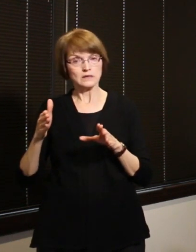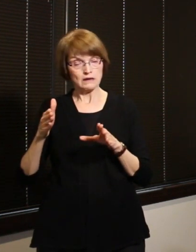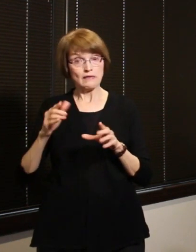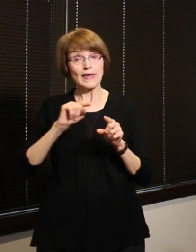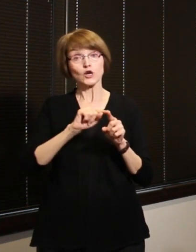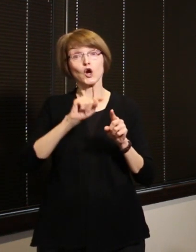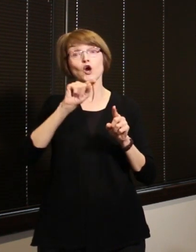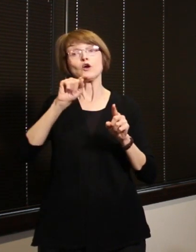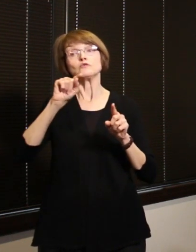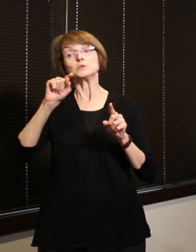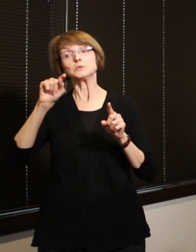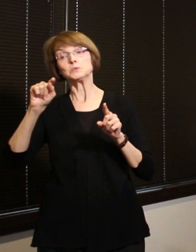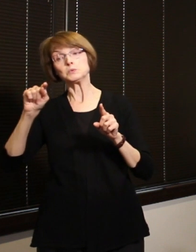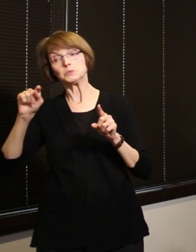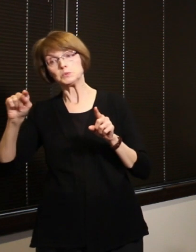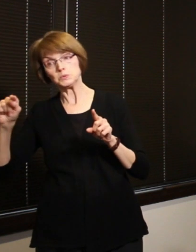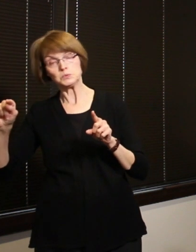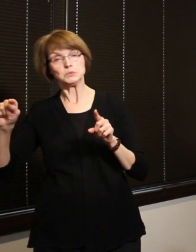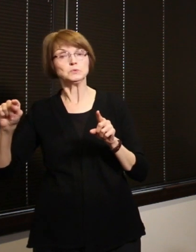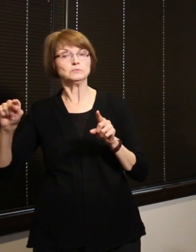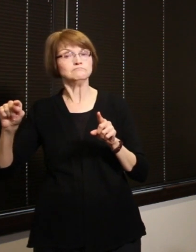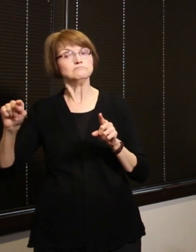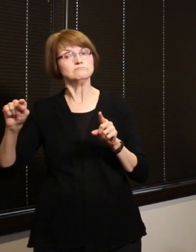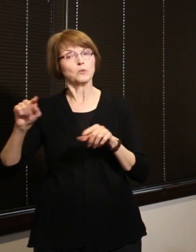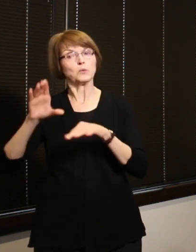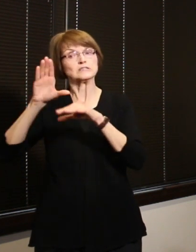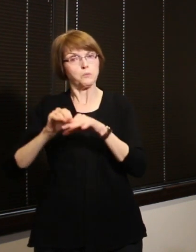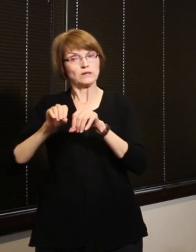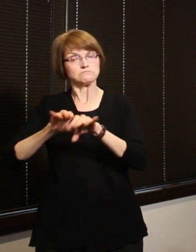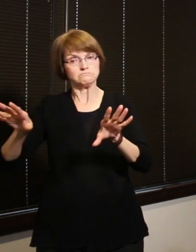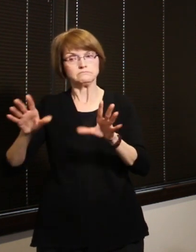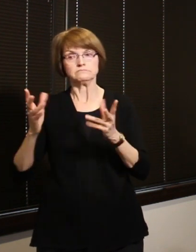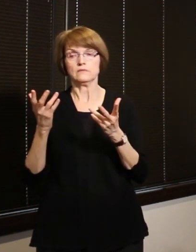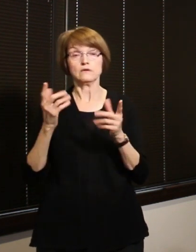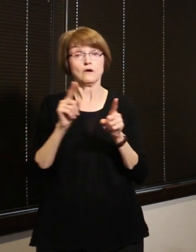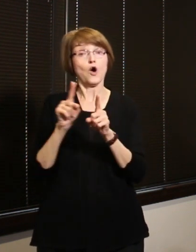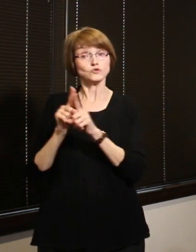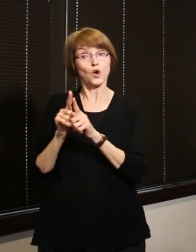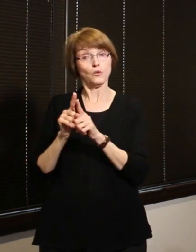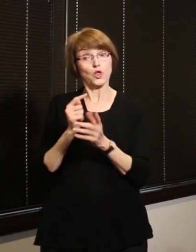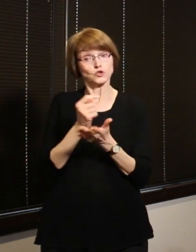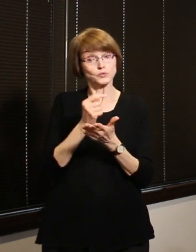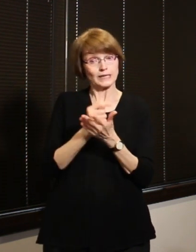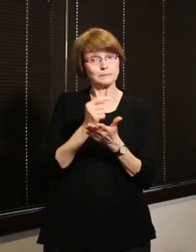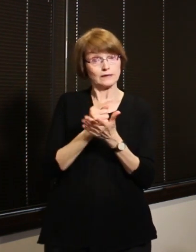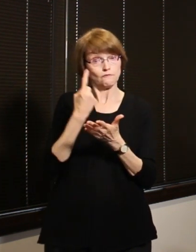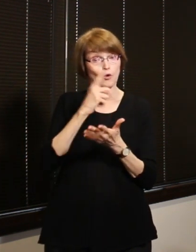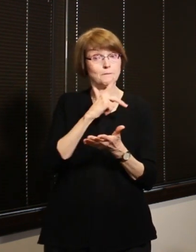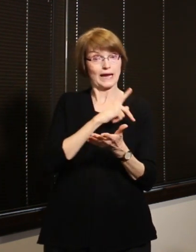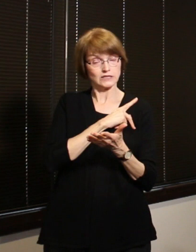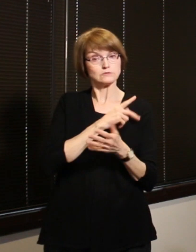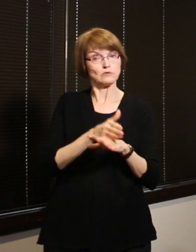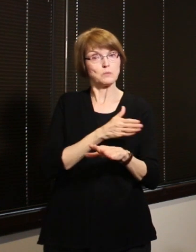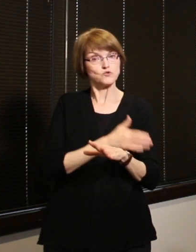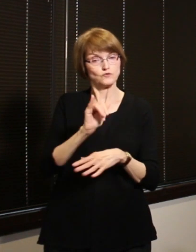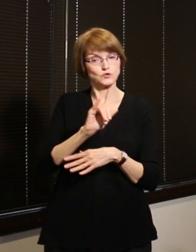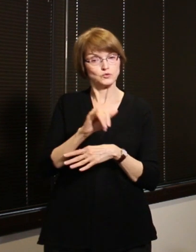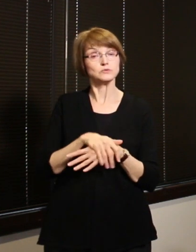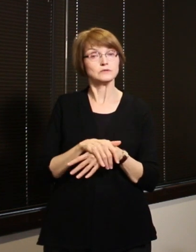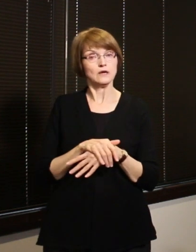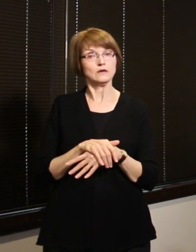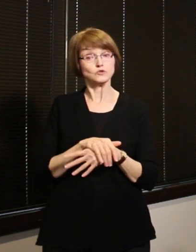would say some improvement in techniques in treating COVID patients as well, this number has come down